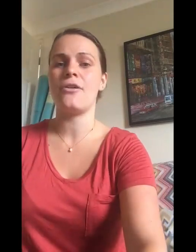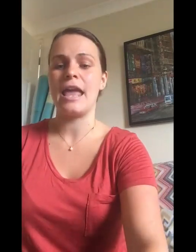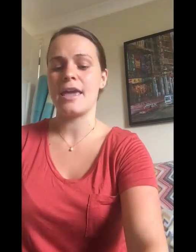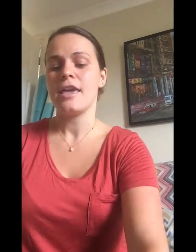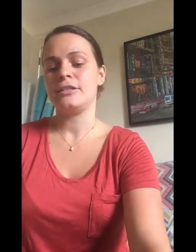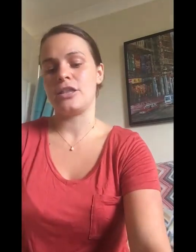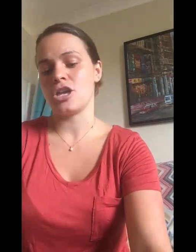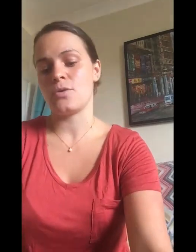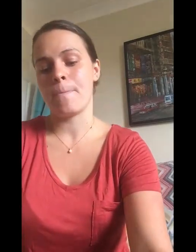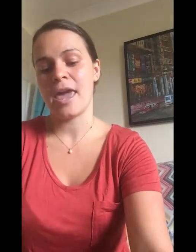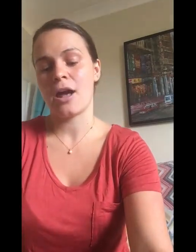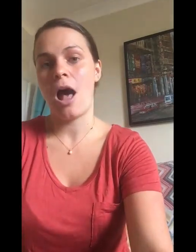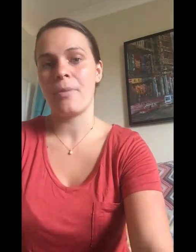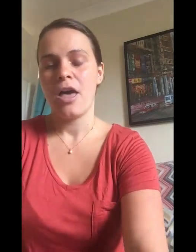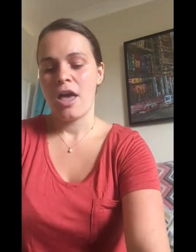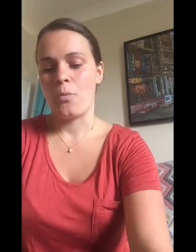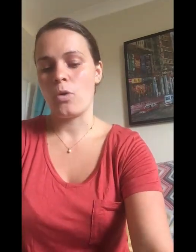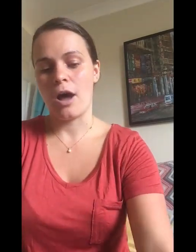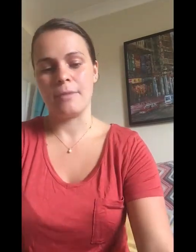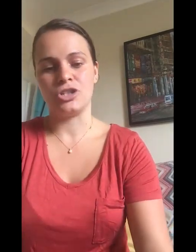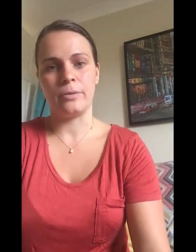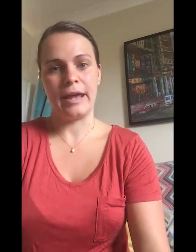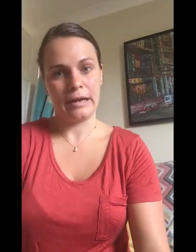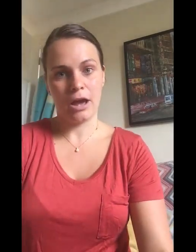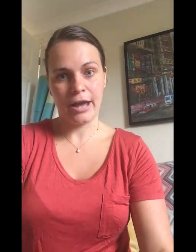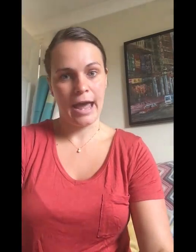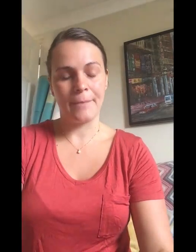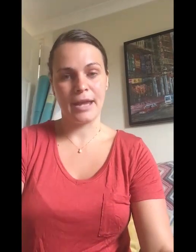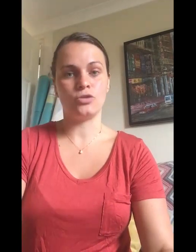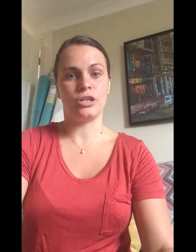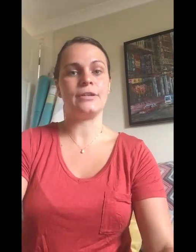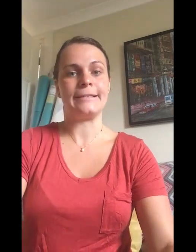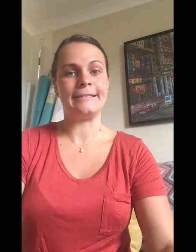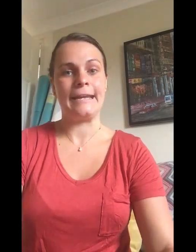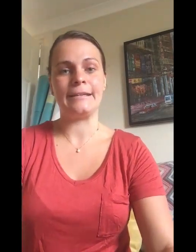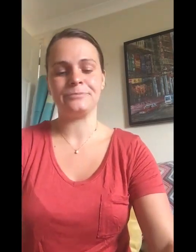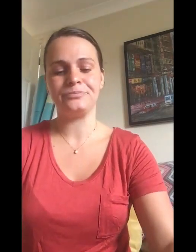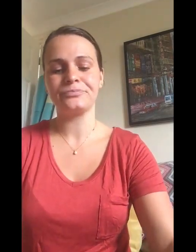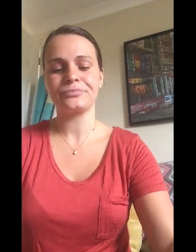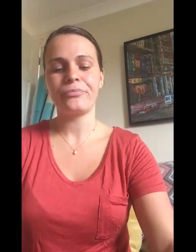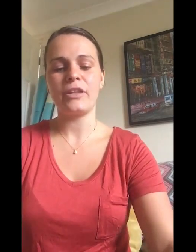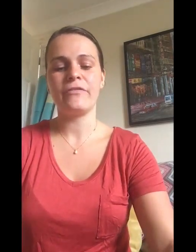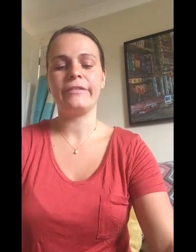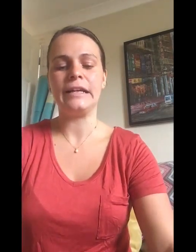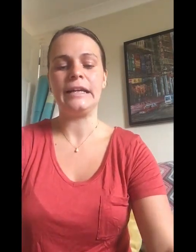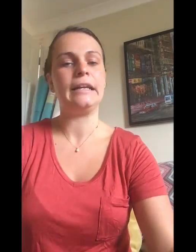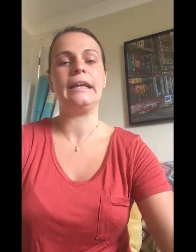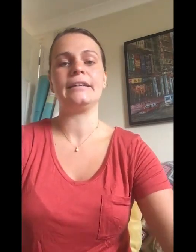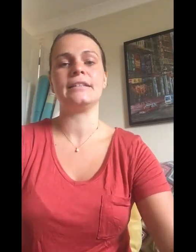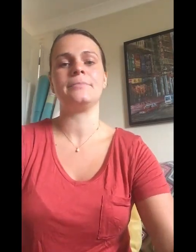slowly so that you can pick up what I am doing, okay, and make sure that you can see very clearly, because there's going to be